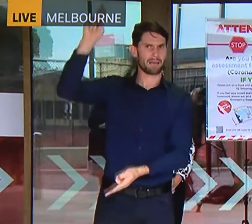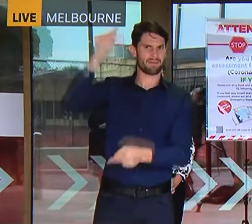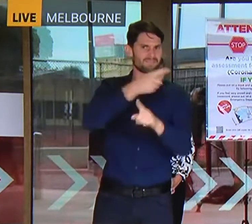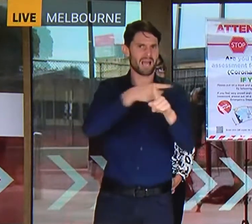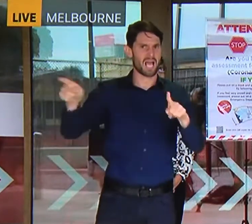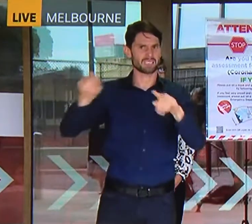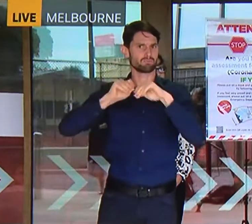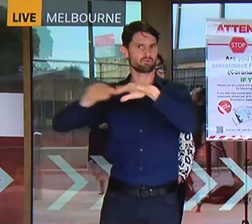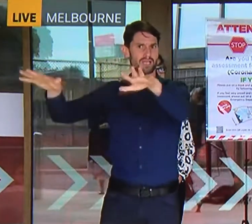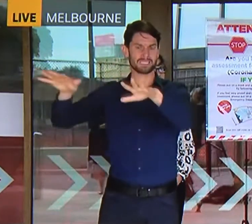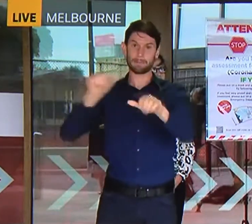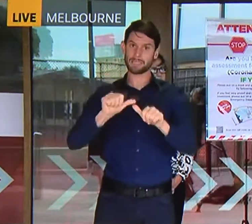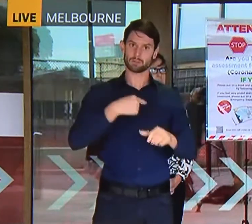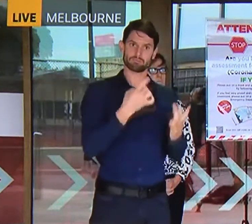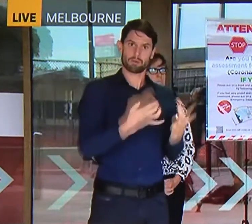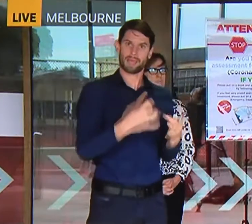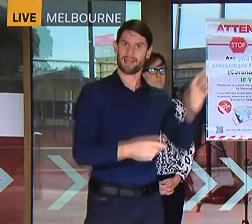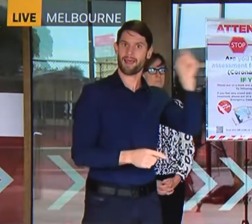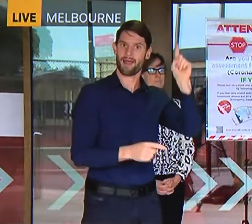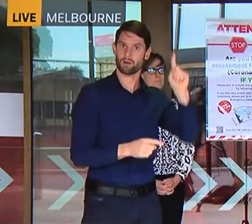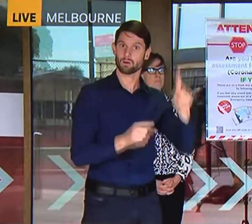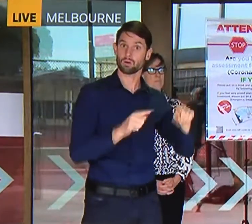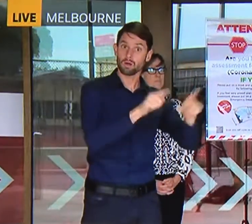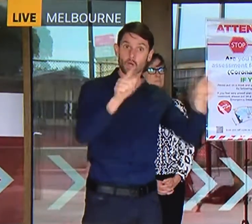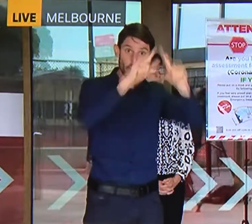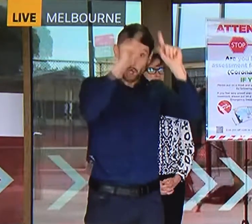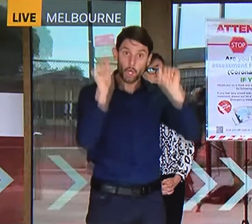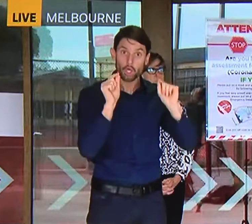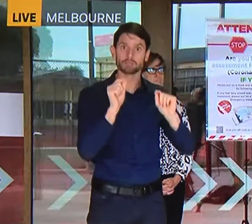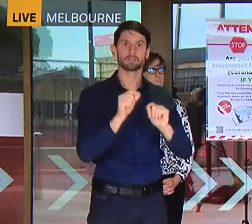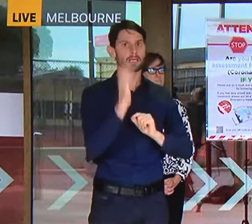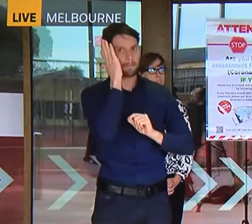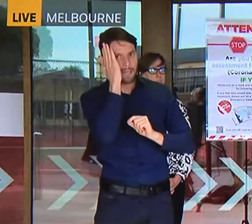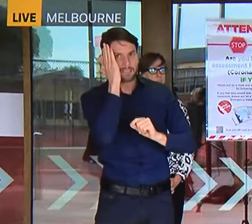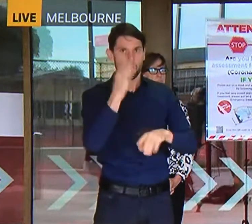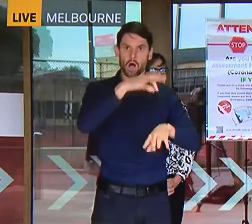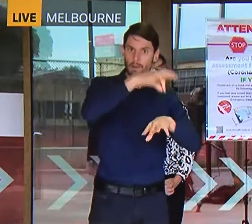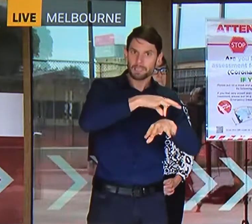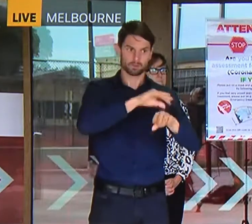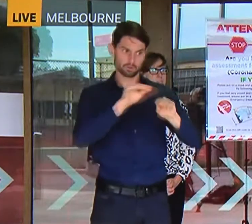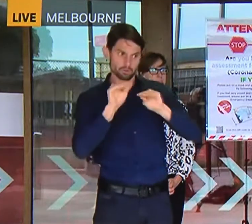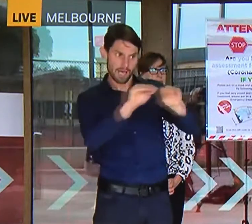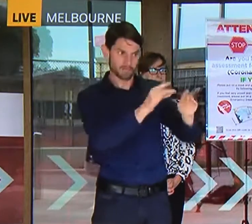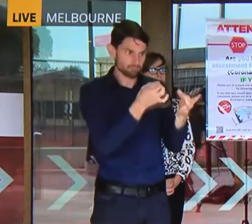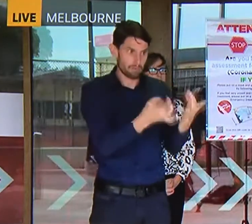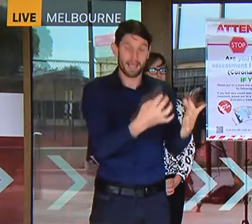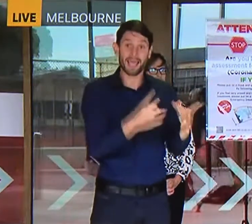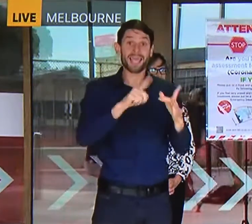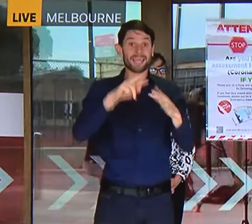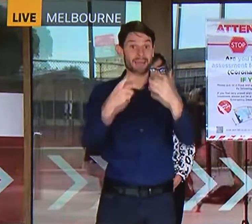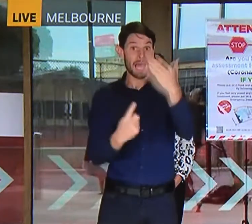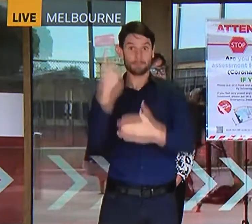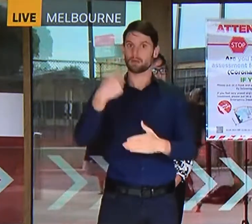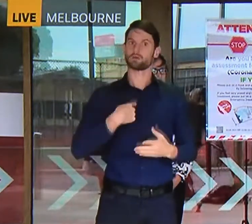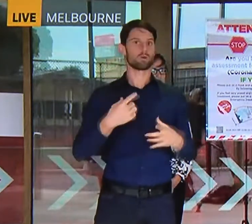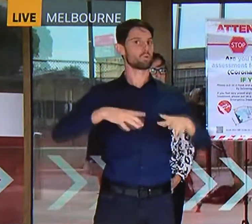very important that we increase the capacity of our intensive care beds and our intensive care workforce. we